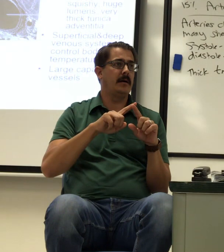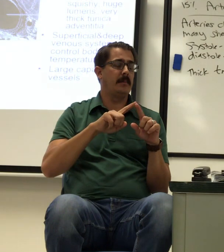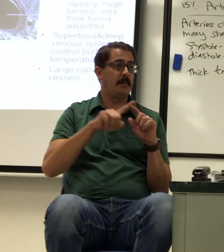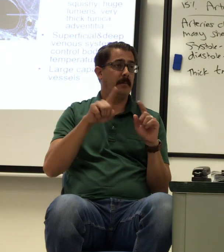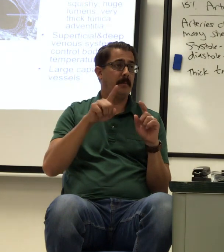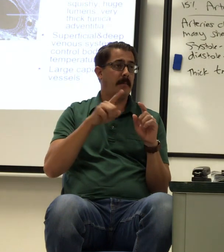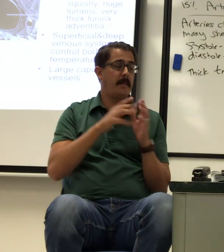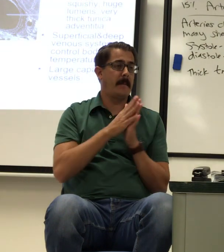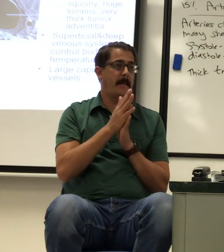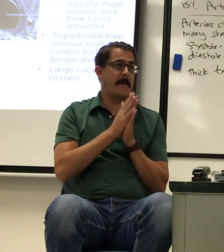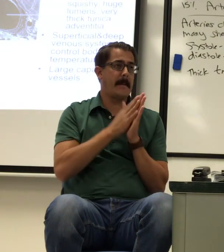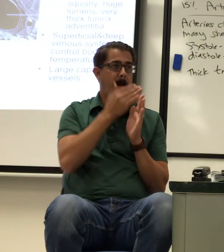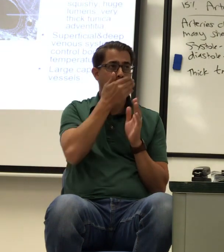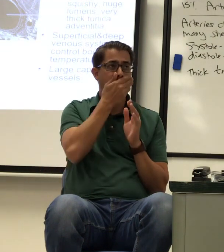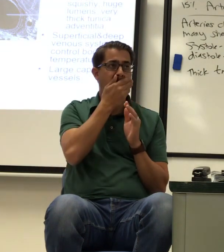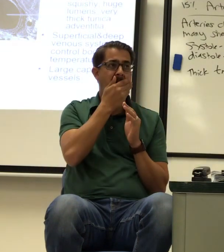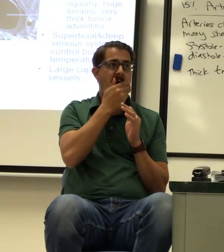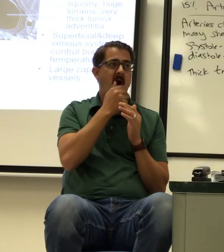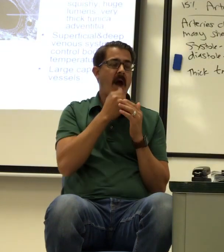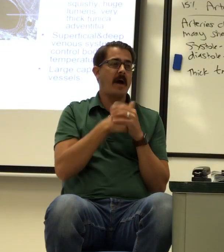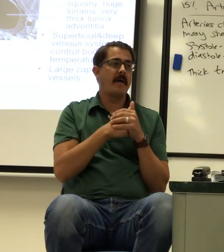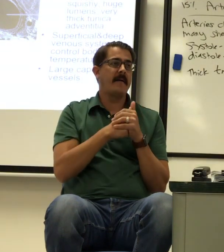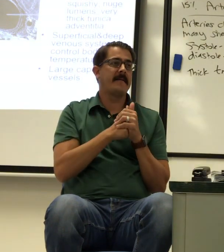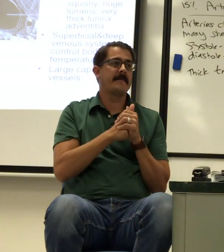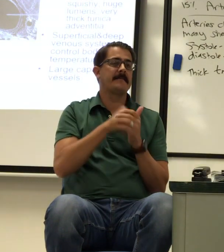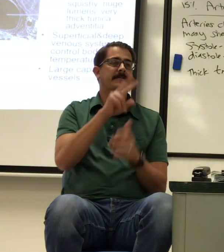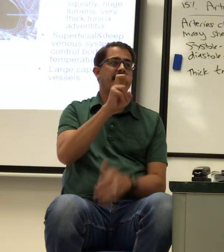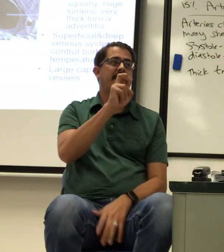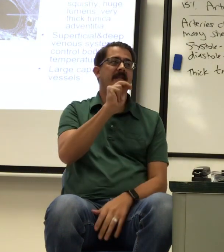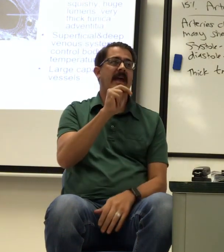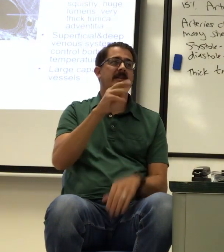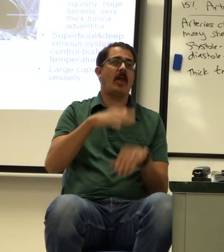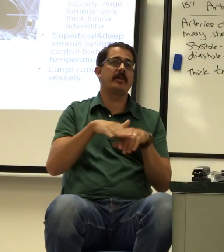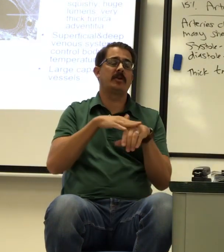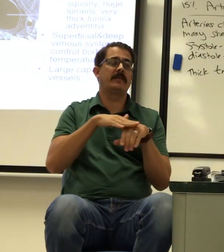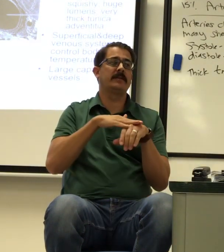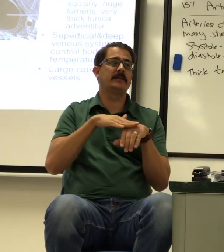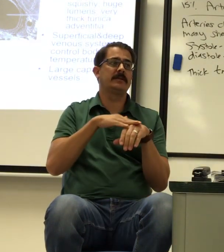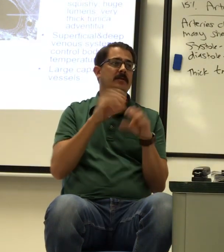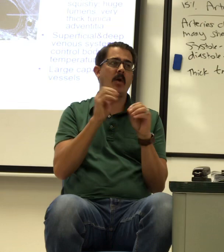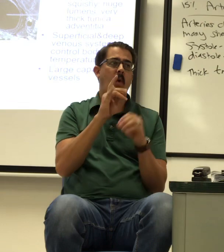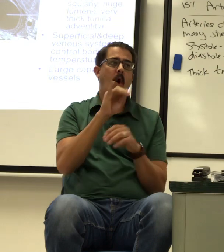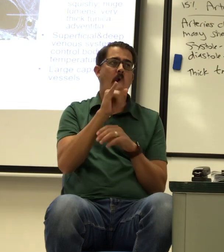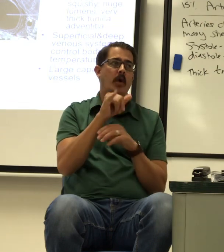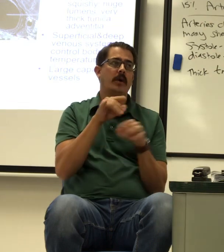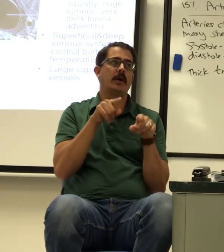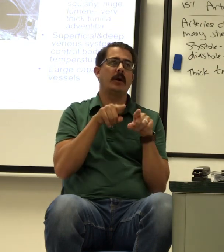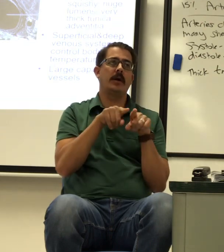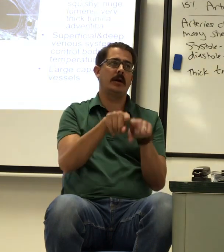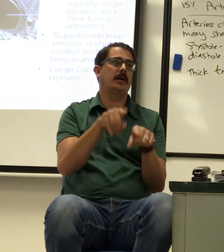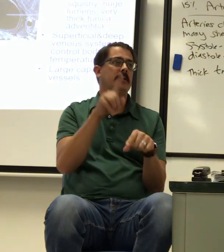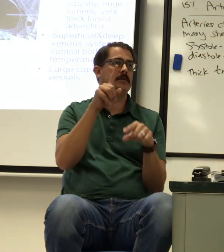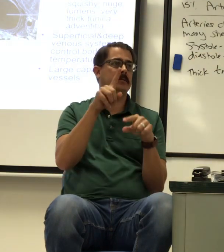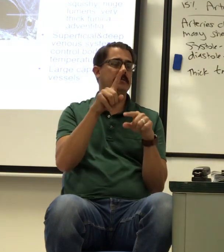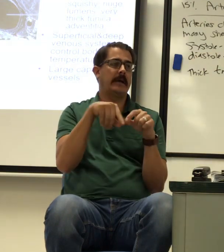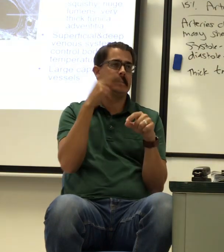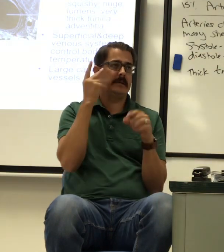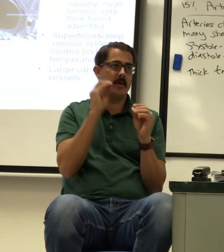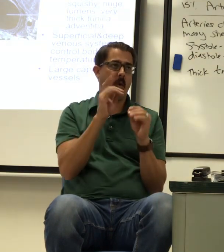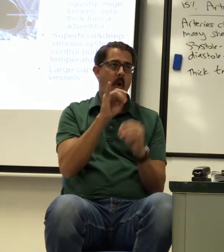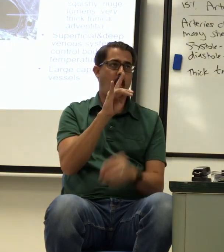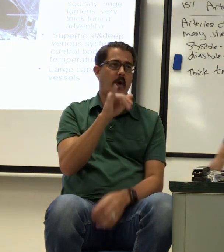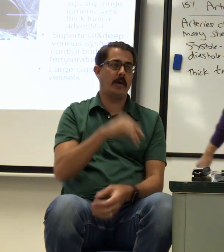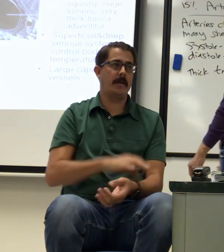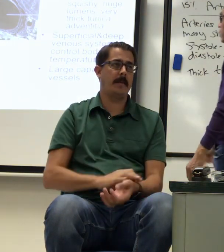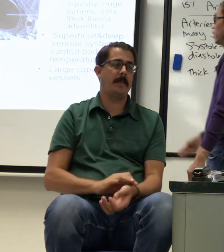right? All my arms and my legs. And there's no arteries that run with those veins. They're superficial veins with no accompanying arteries, and you